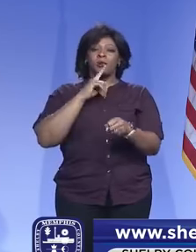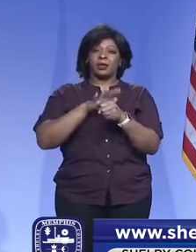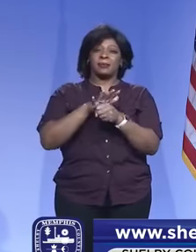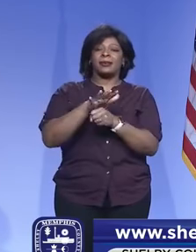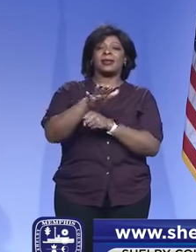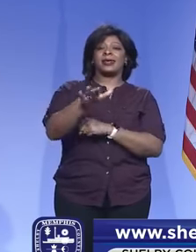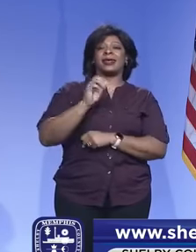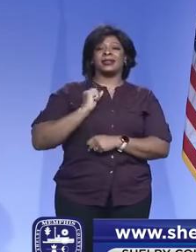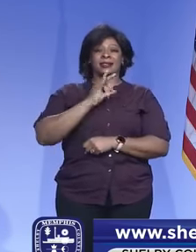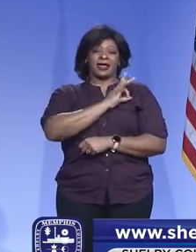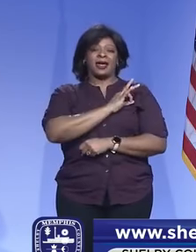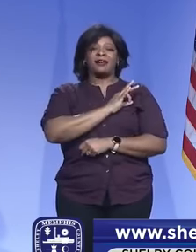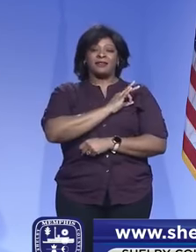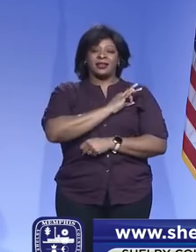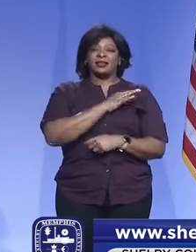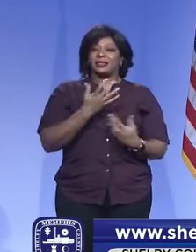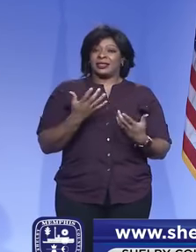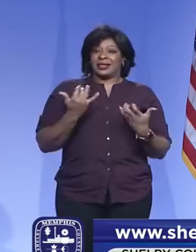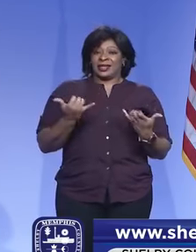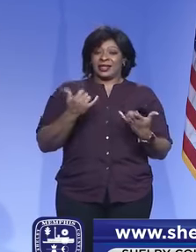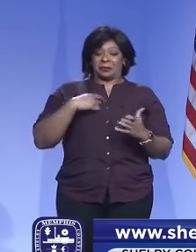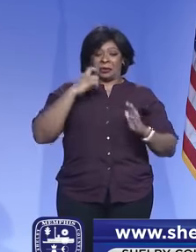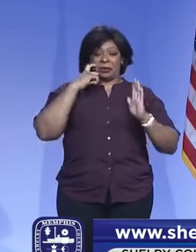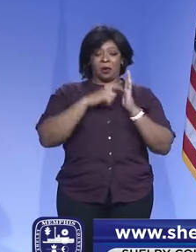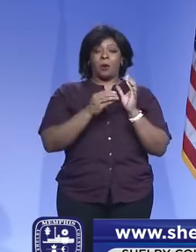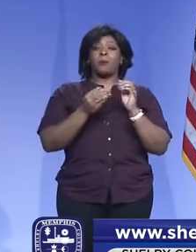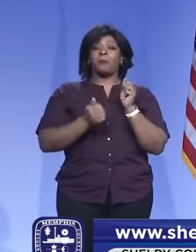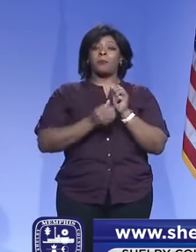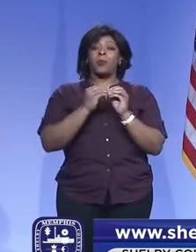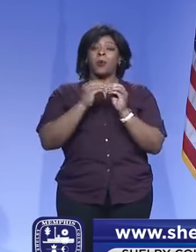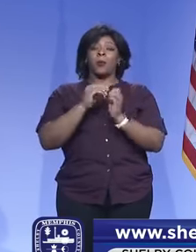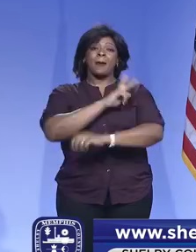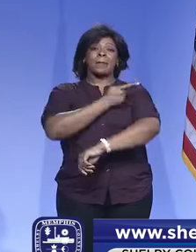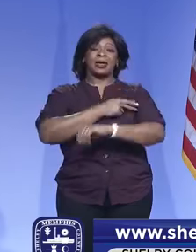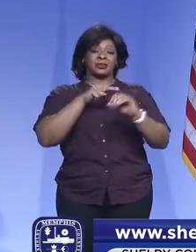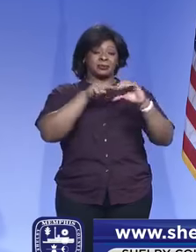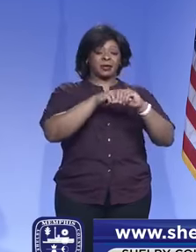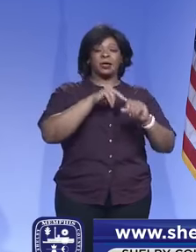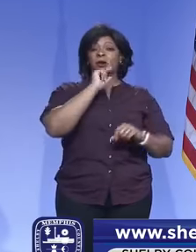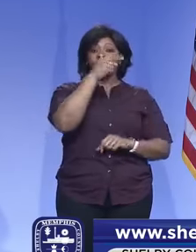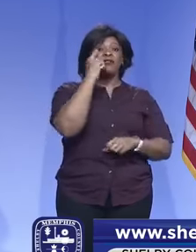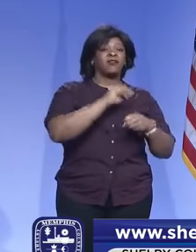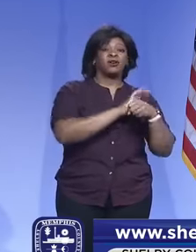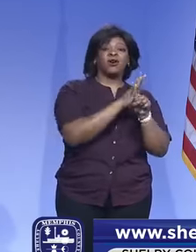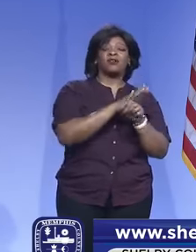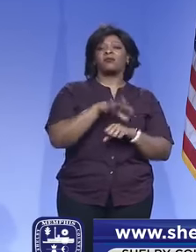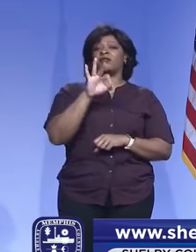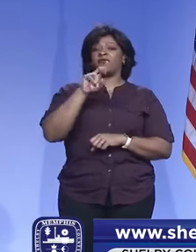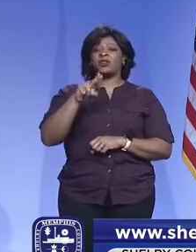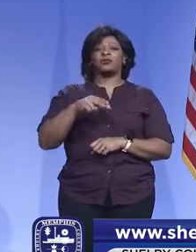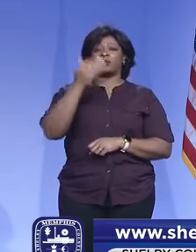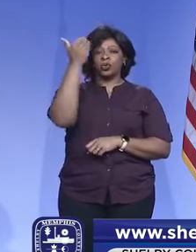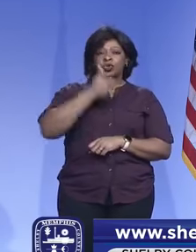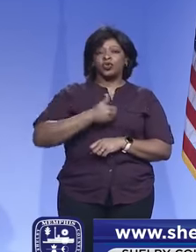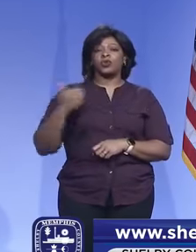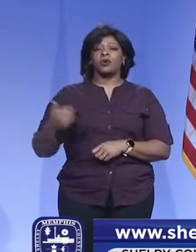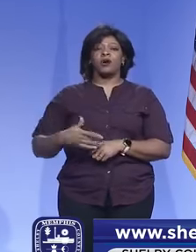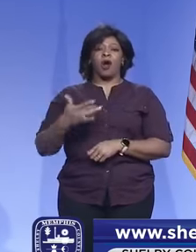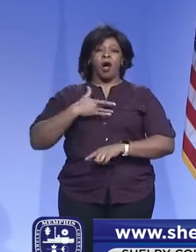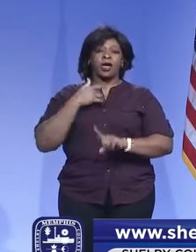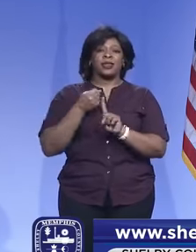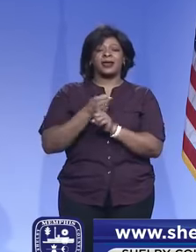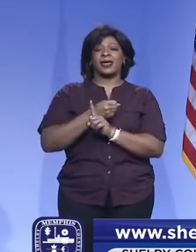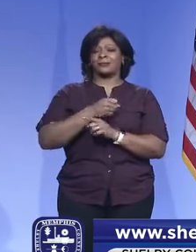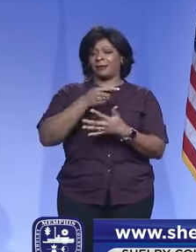sufficient staffing as they have more patients admitted, not just with COVID, but flu, stroke, heart attack, and other